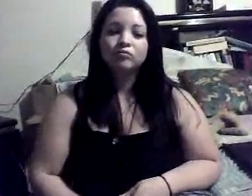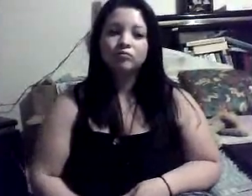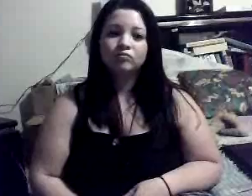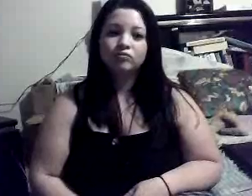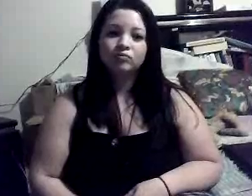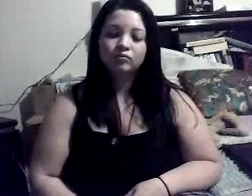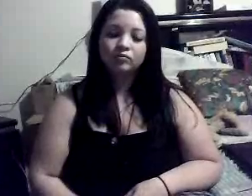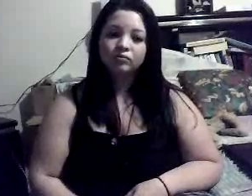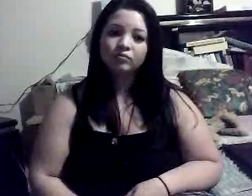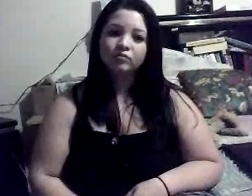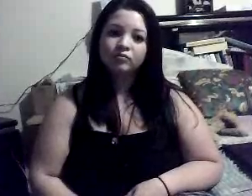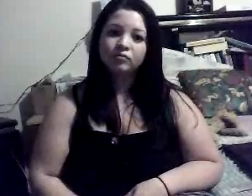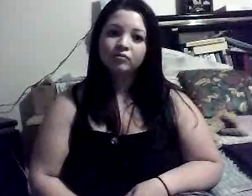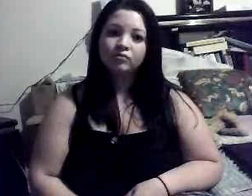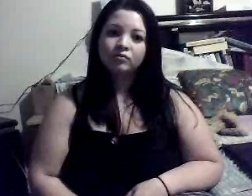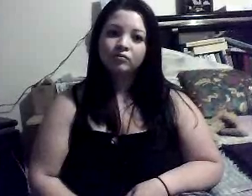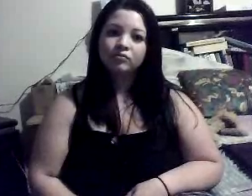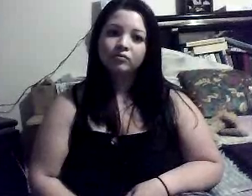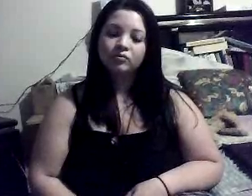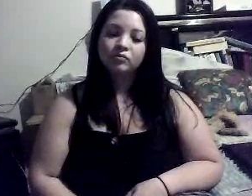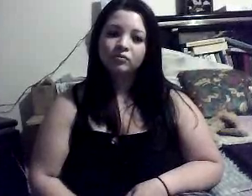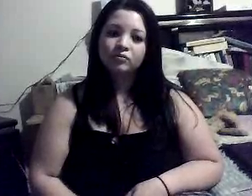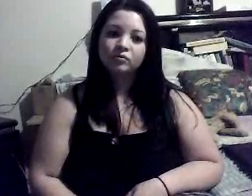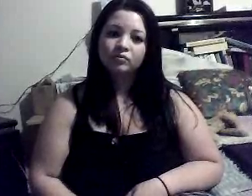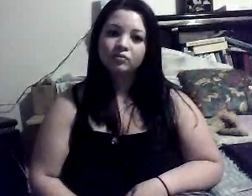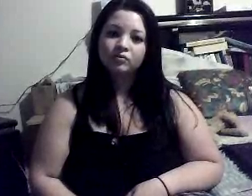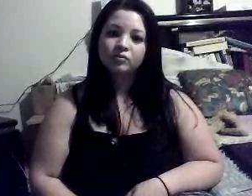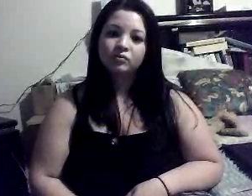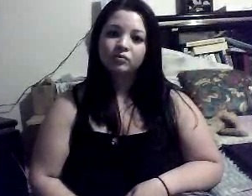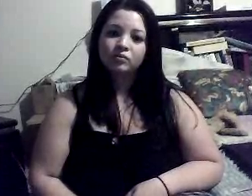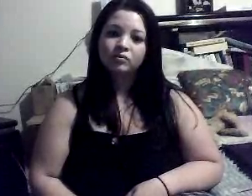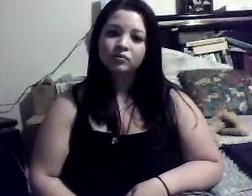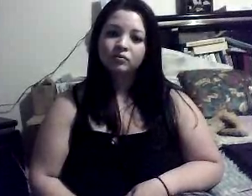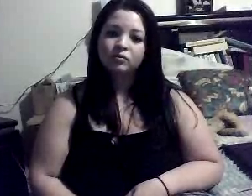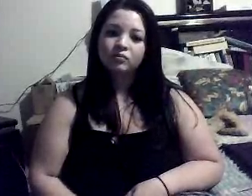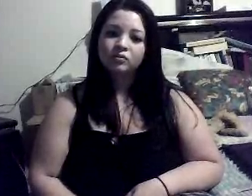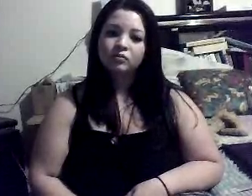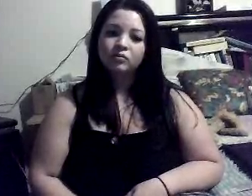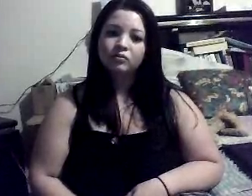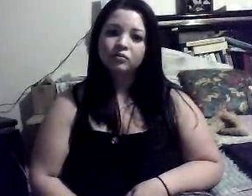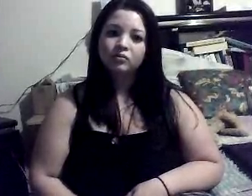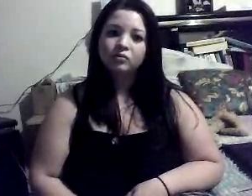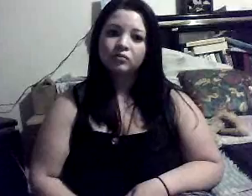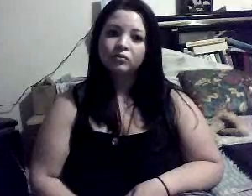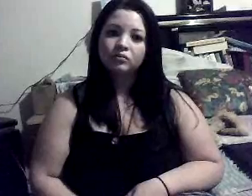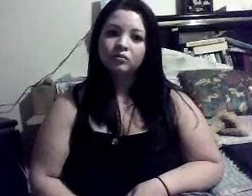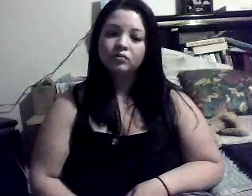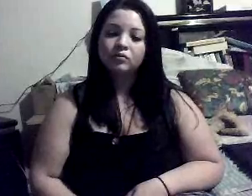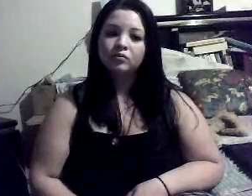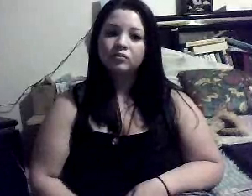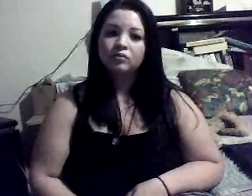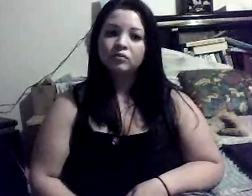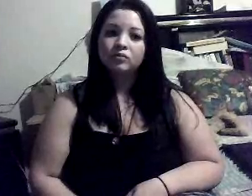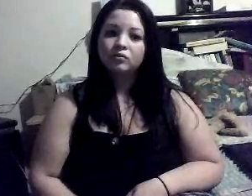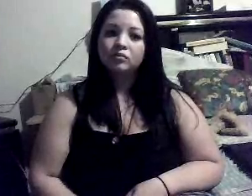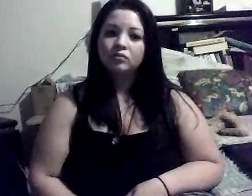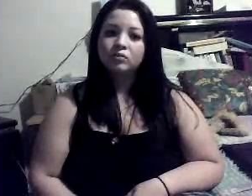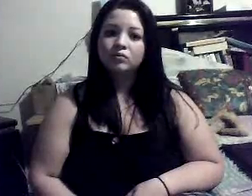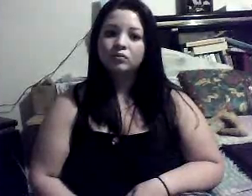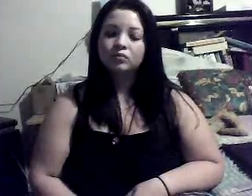Because you will see a big fireplace, red brick, with a big oak beam across. Now on